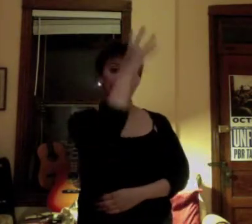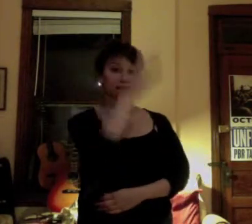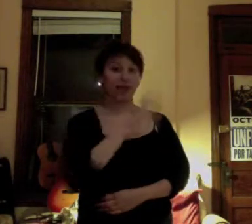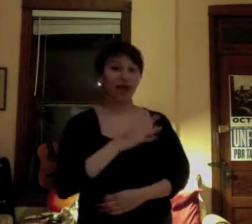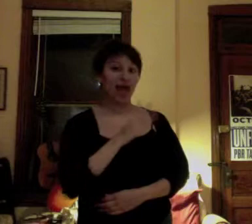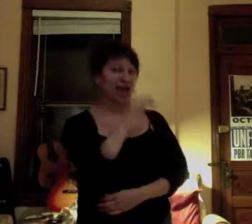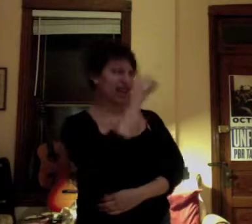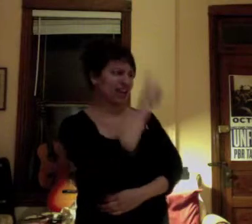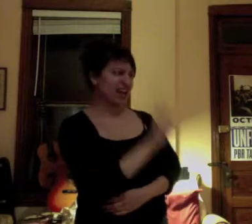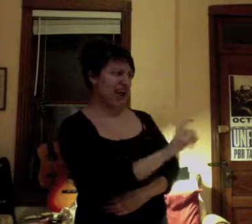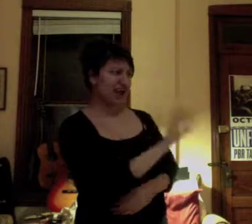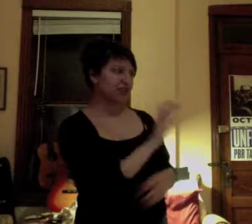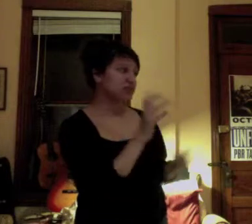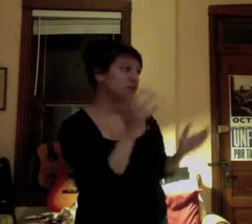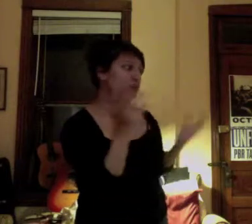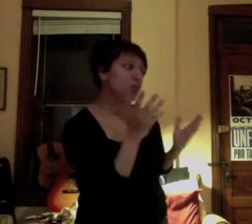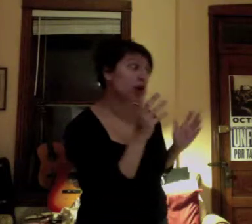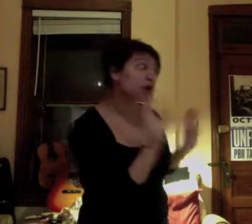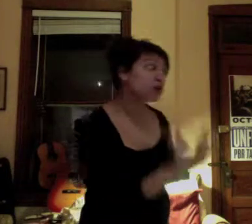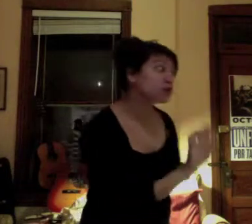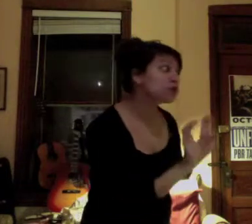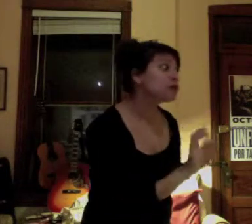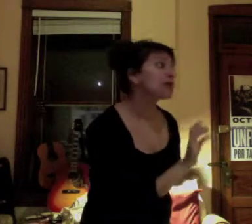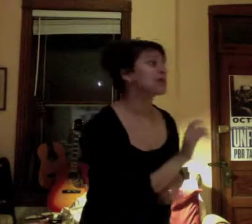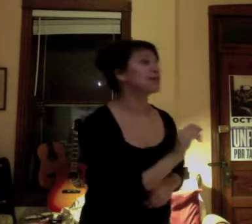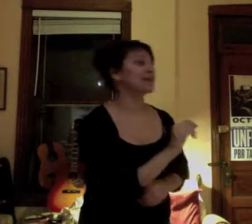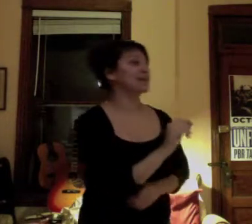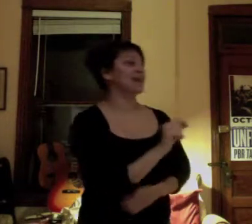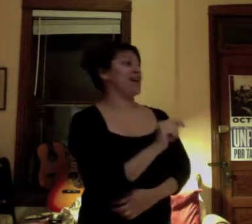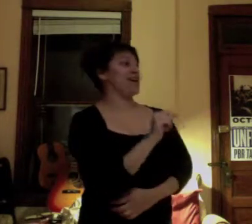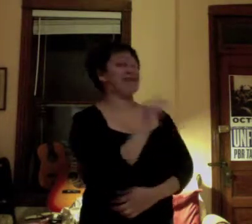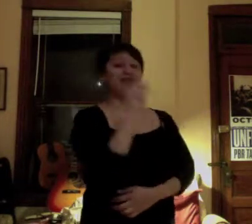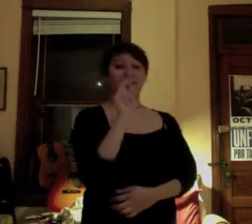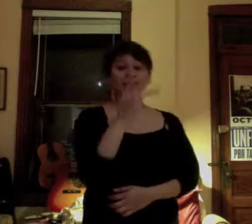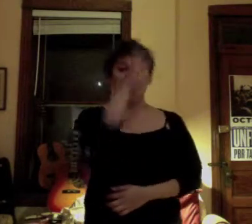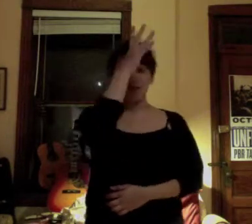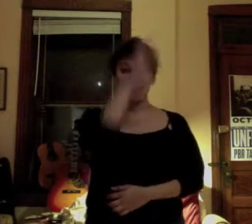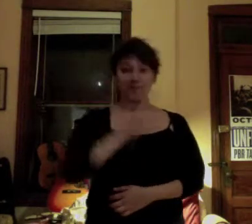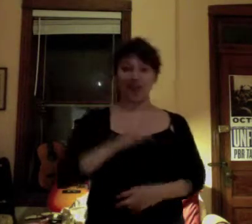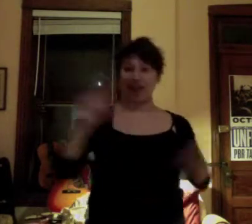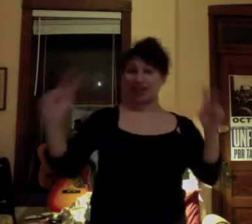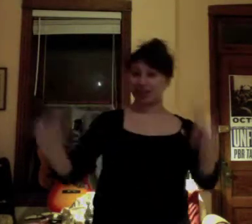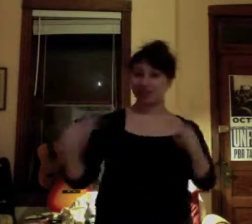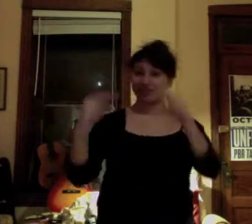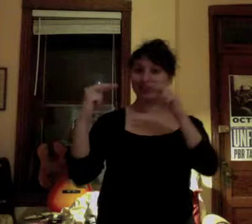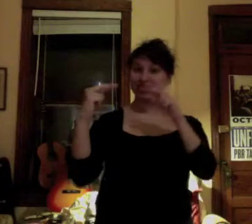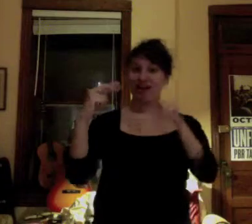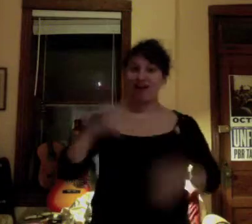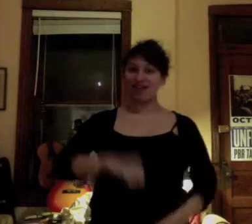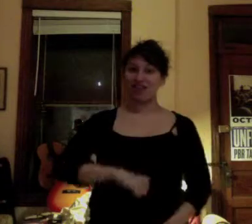and replied with enthusiasm and obvious pride, "I am building a beautiful